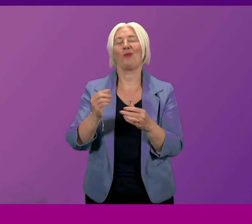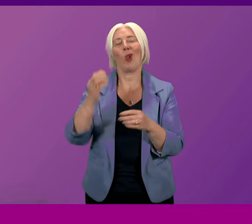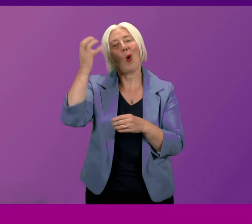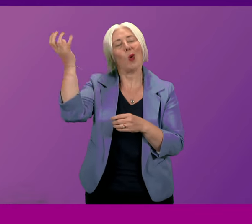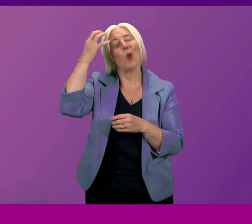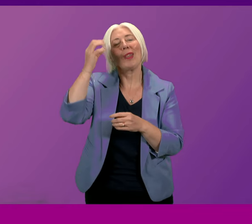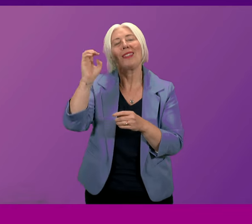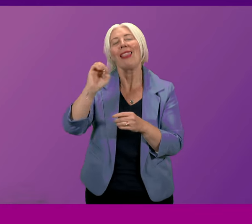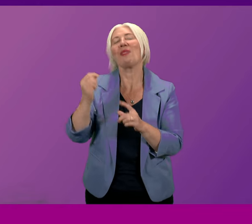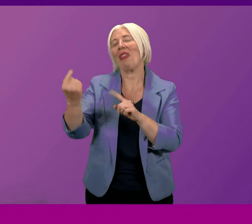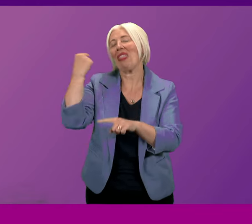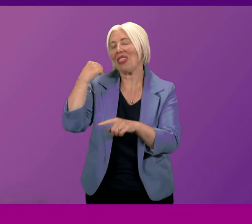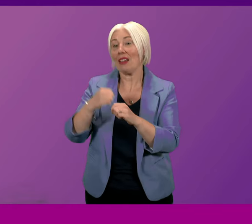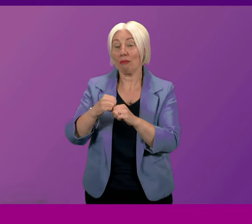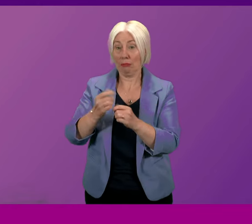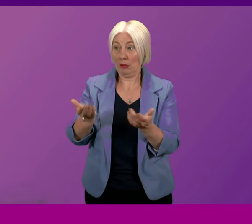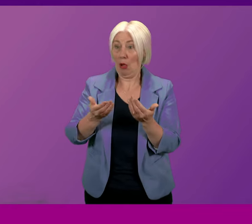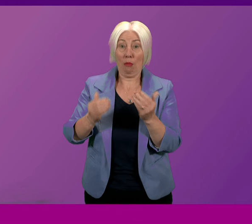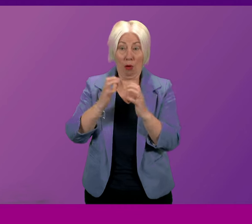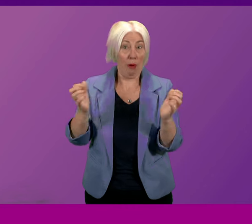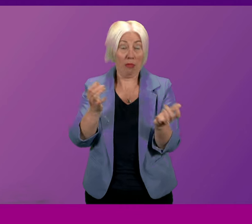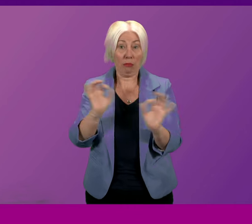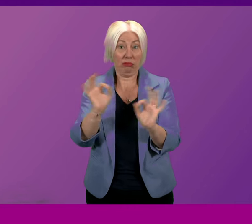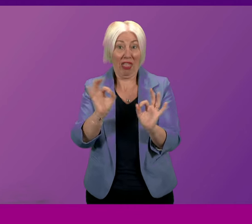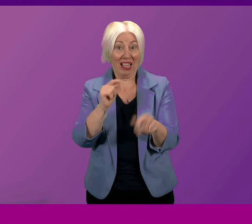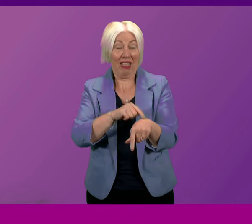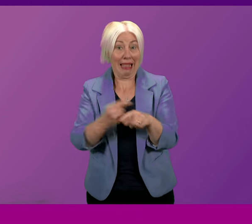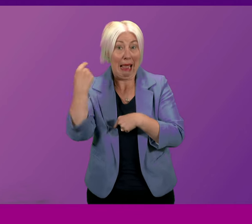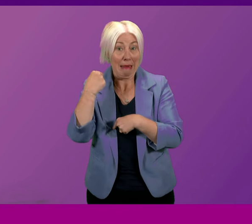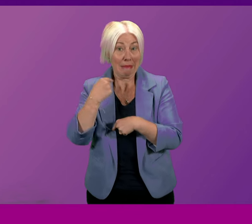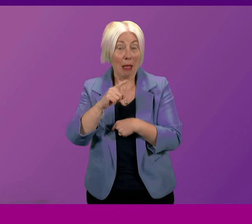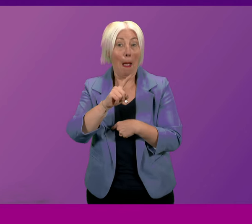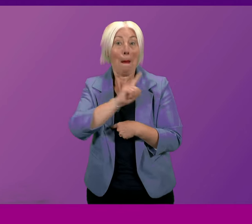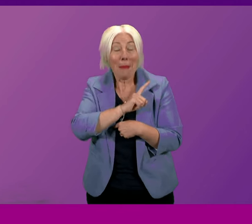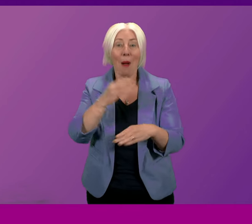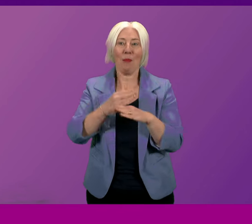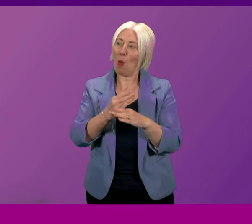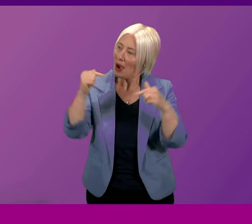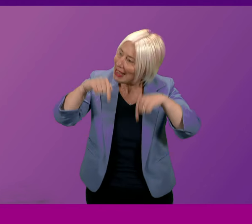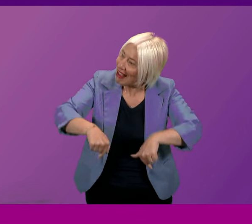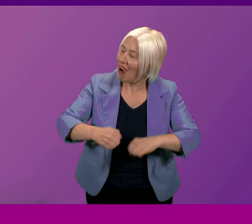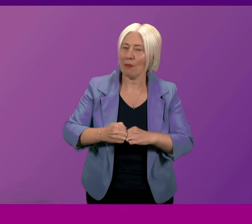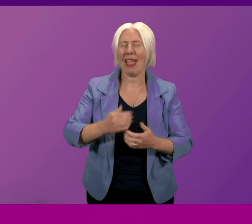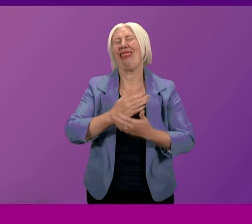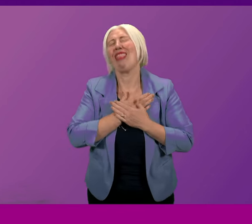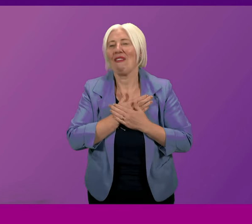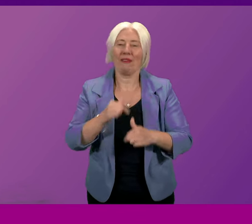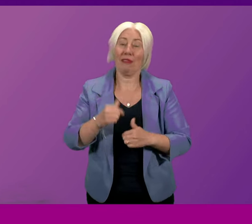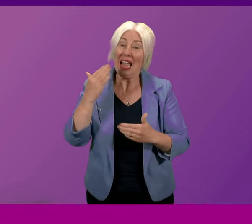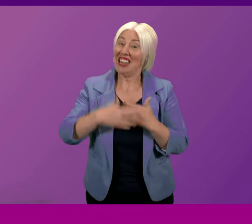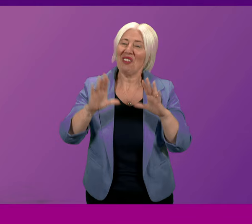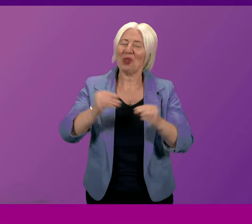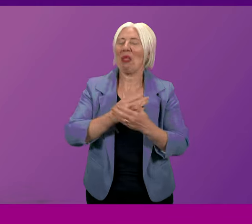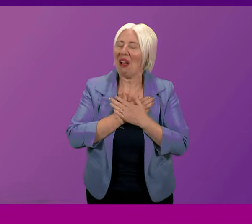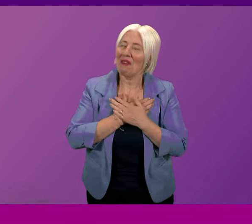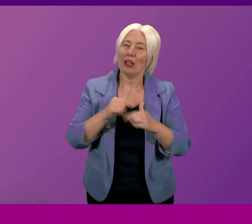exist. And yet the arc of my career has brought me to this chamber. I love this place. I never stopped loving it.